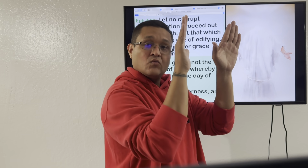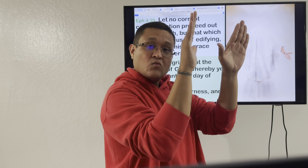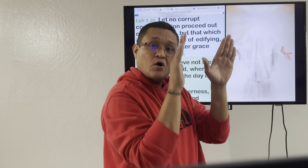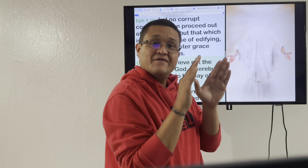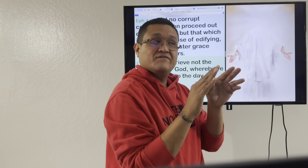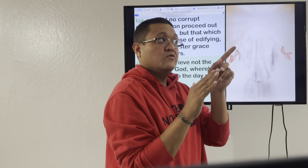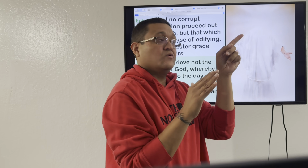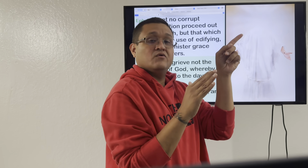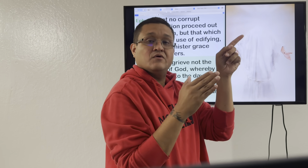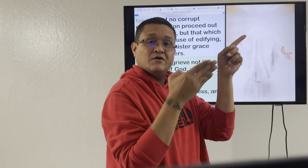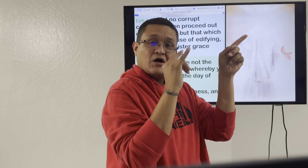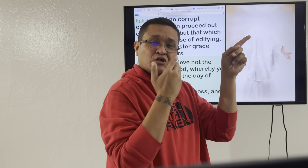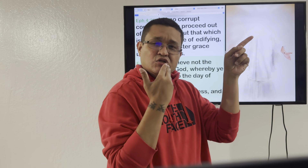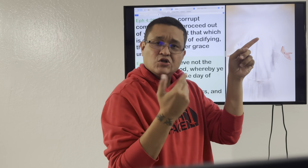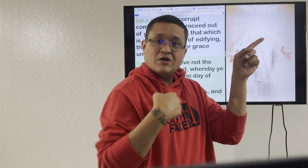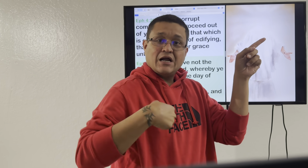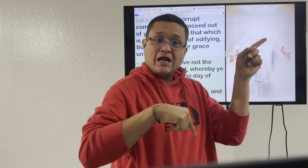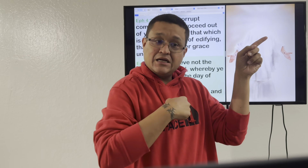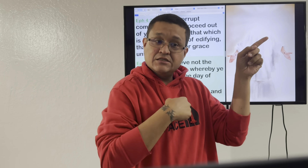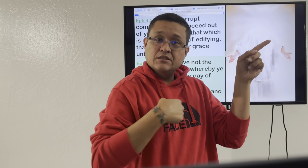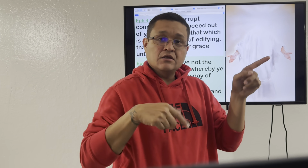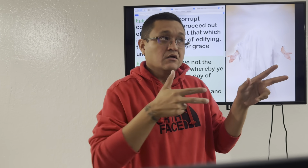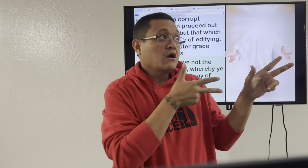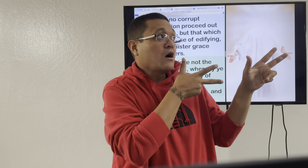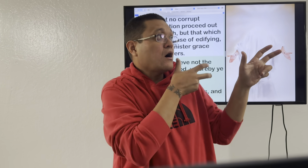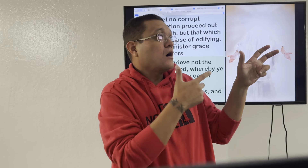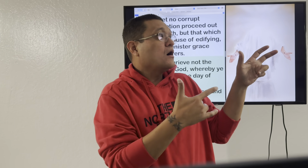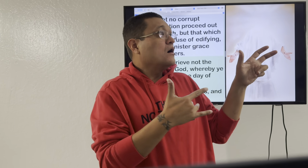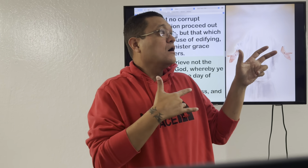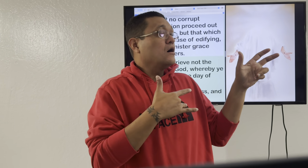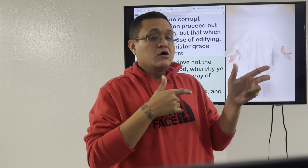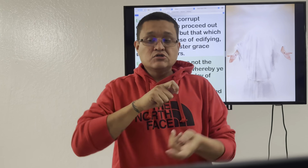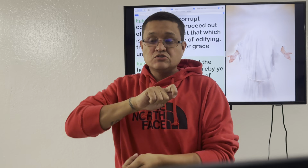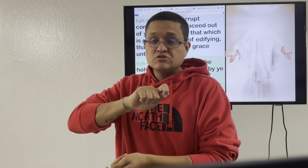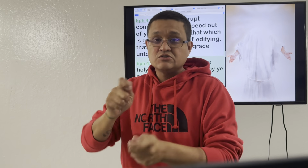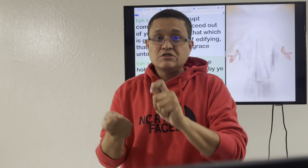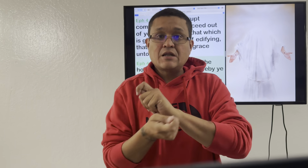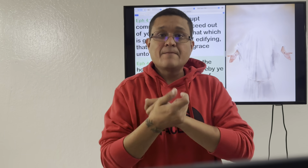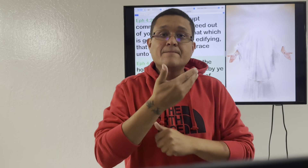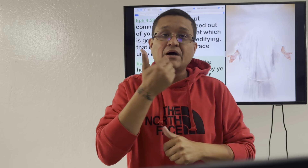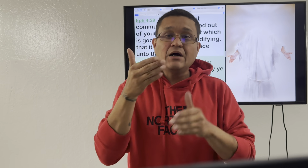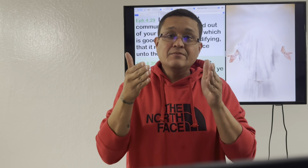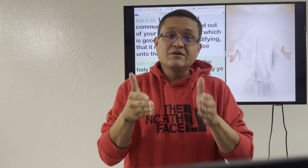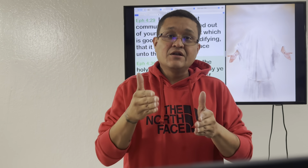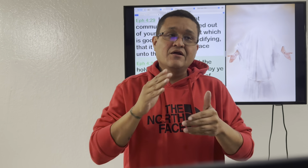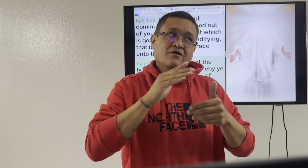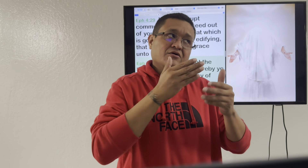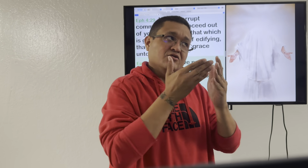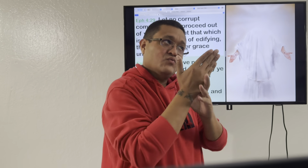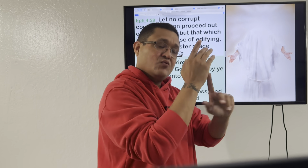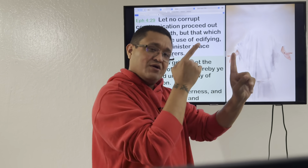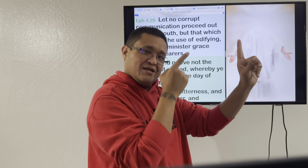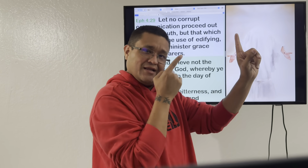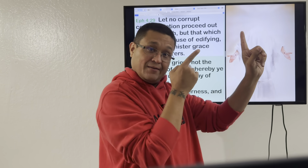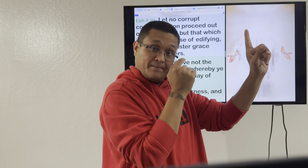We want to focus on heaven. We want to focus on the wonderful God. And I have our words and who we